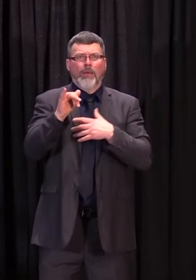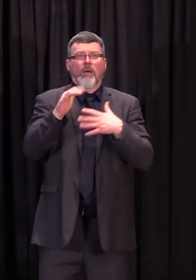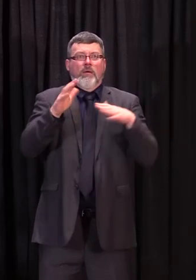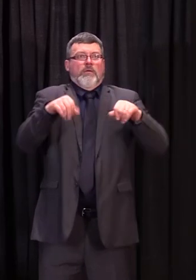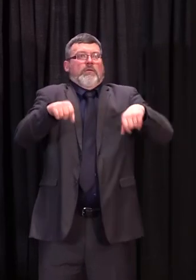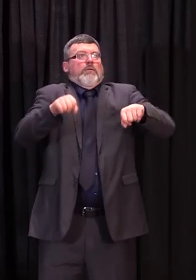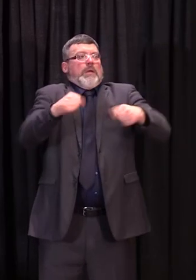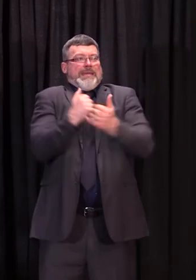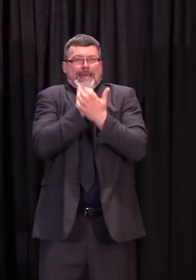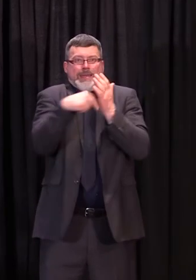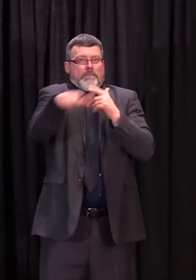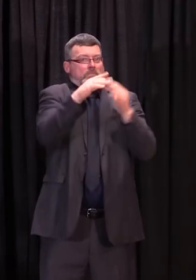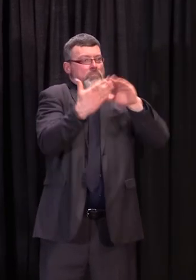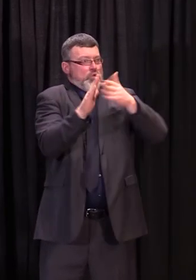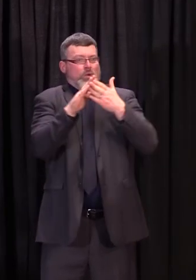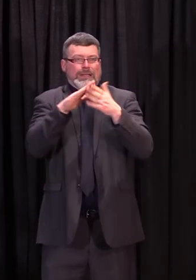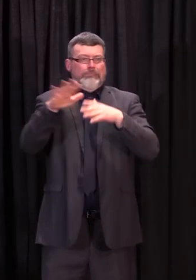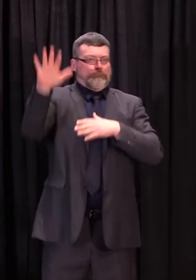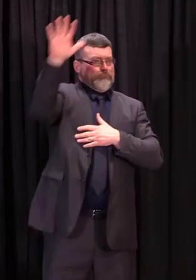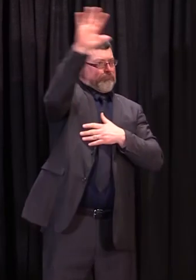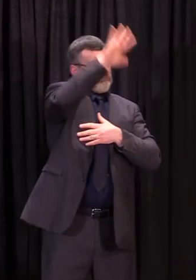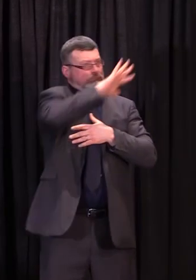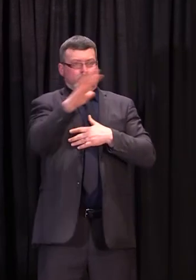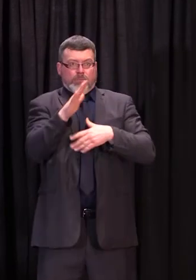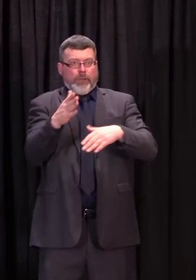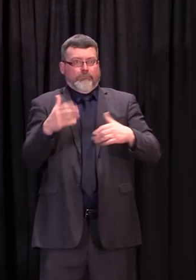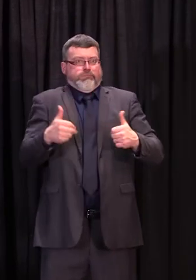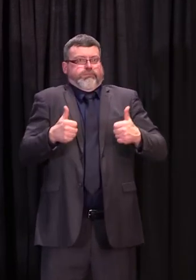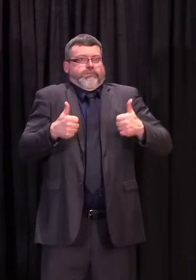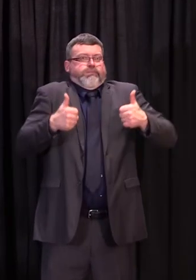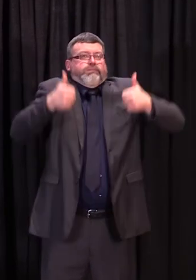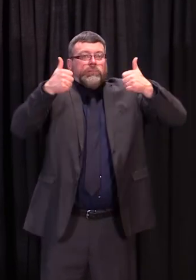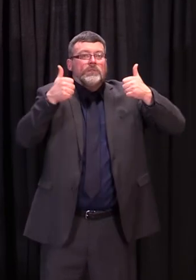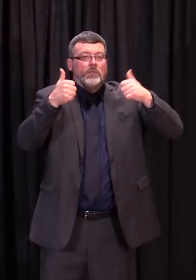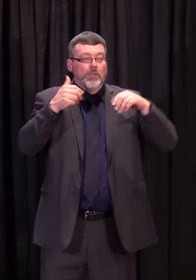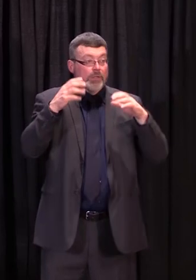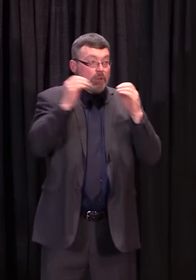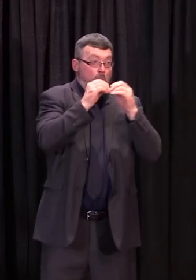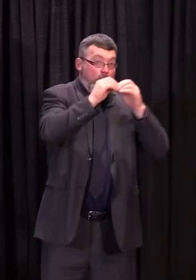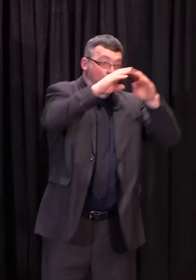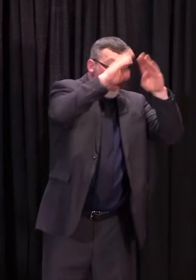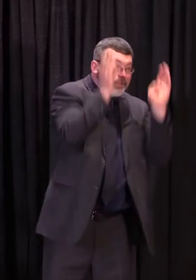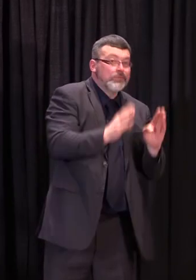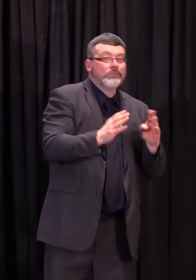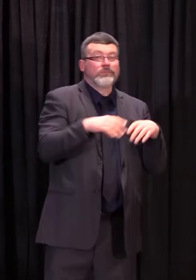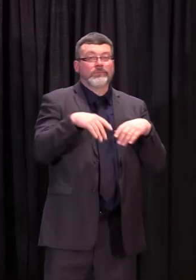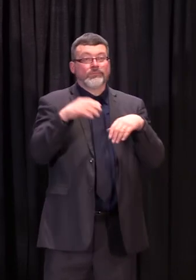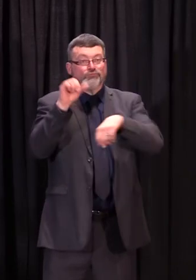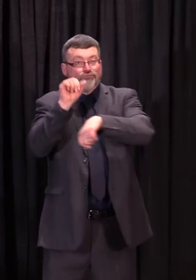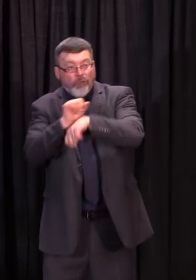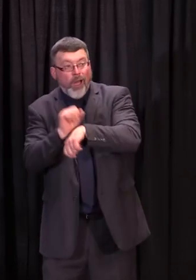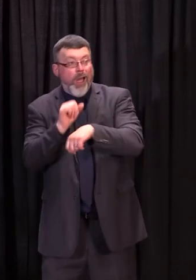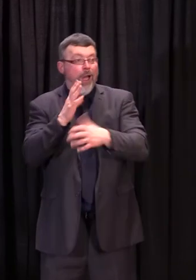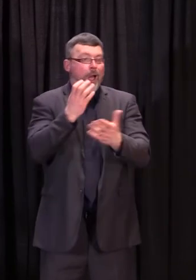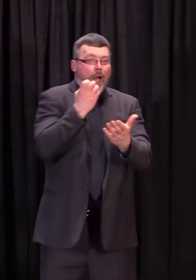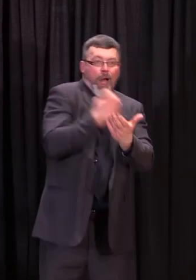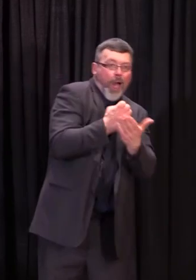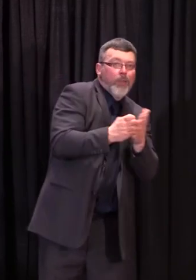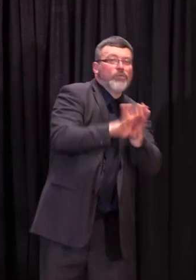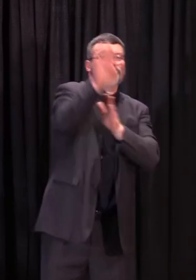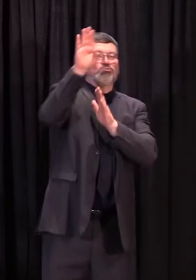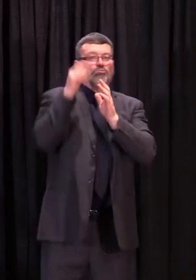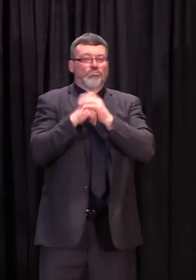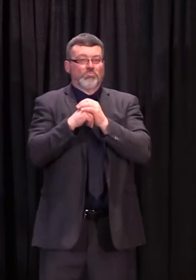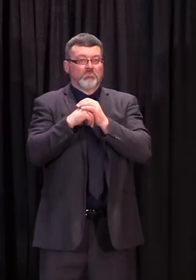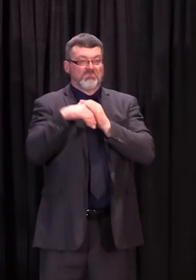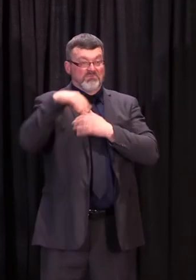state revitalize with more housing, jobs, and economic activity. And I know the legislature has supported this